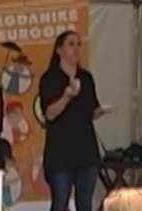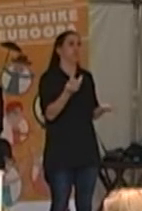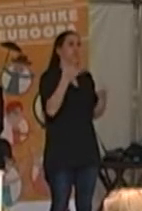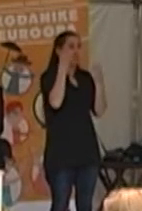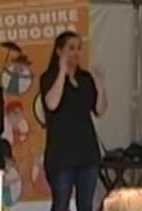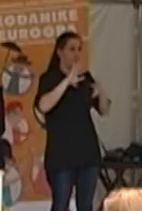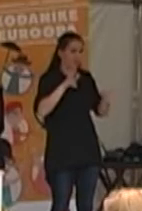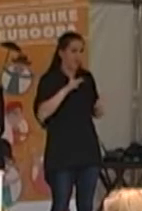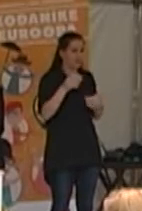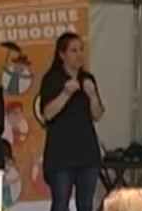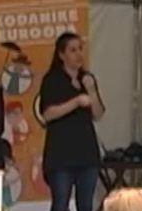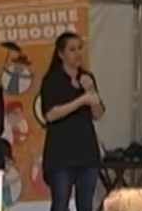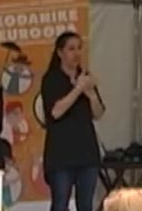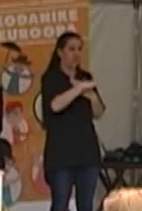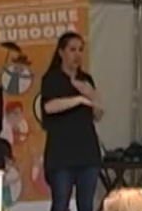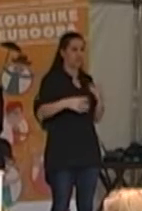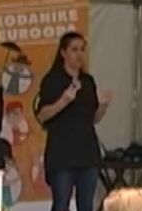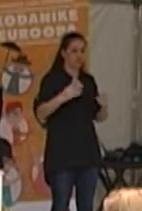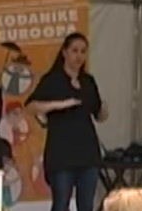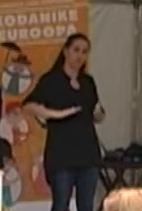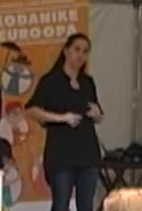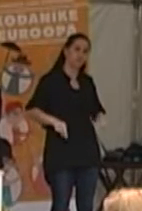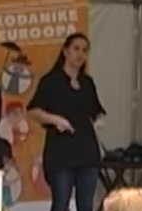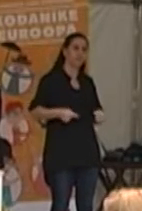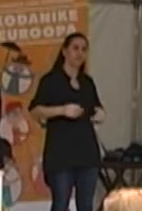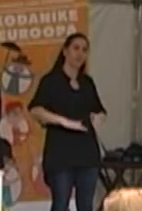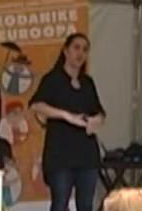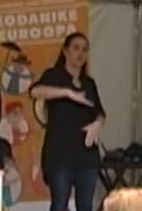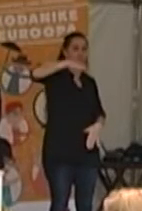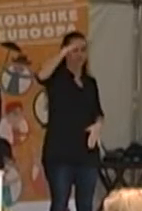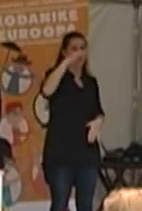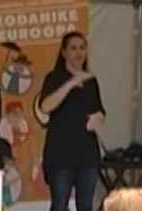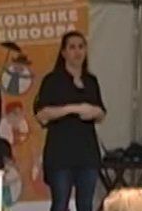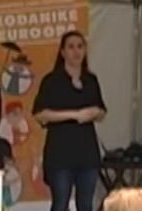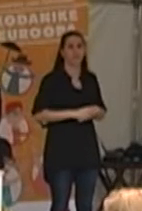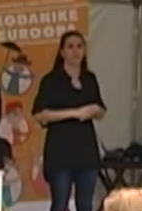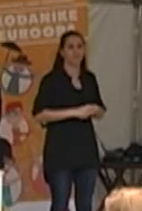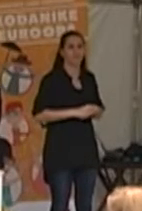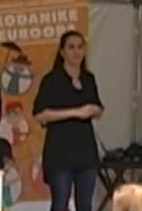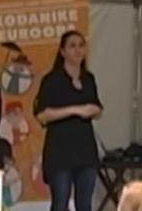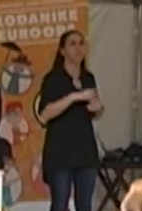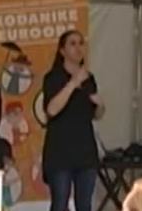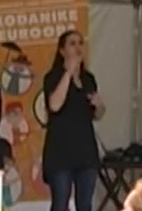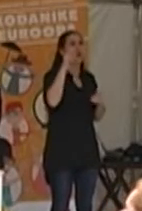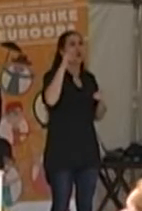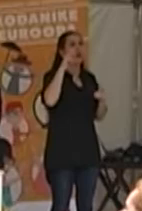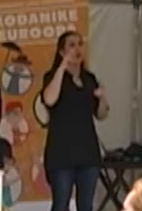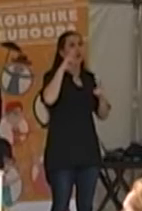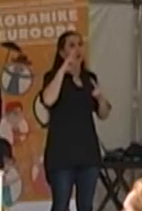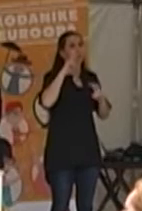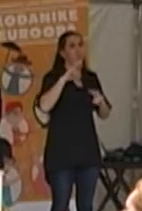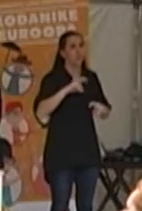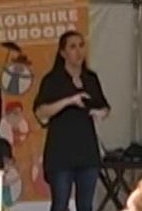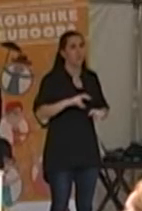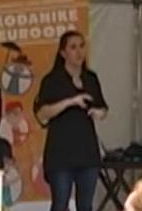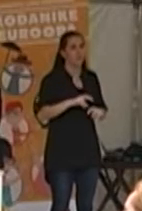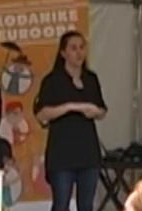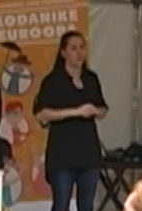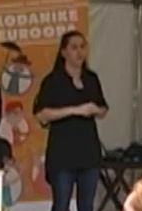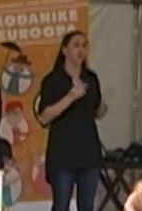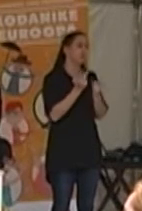are growing up believing and expecting and fighting for. Now, research, irrespective of